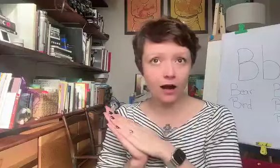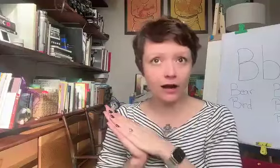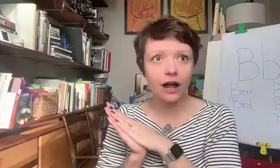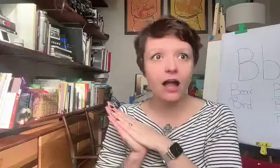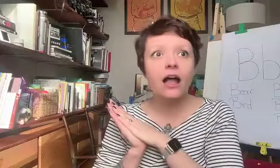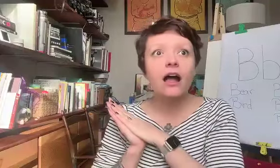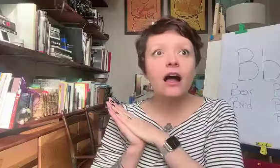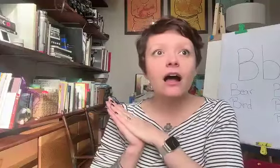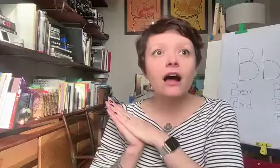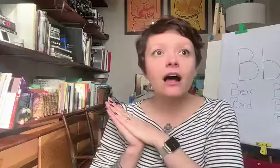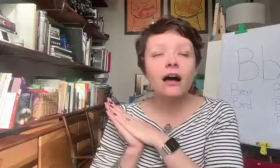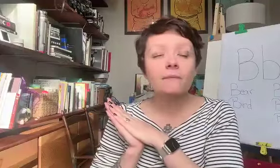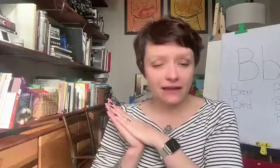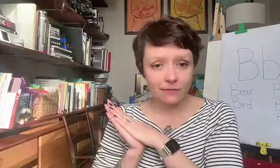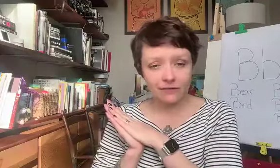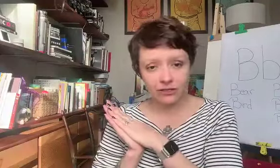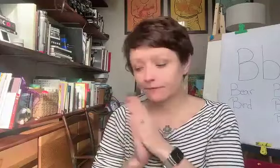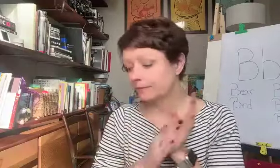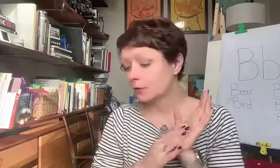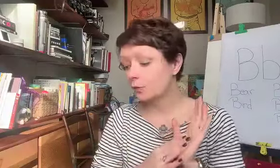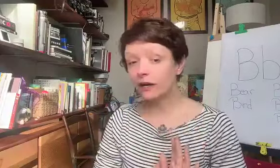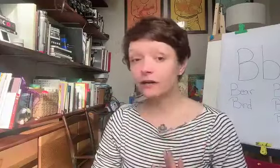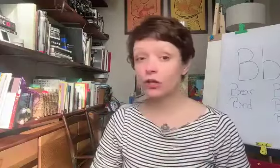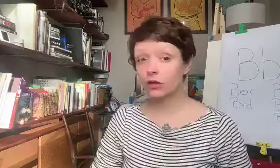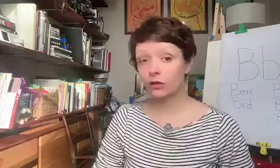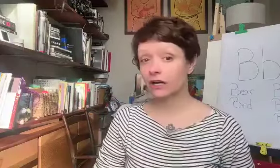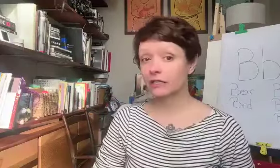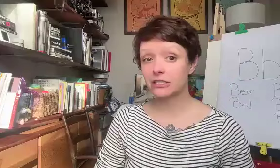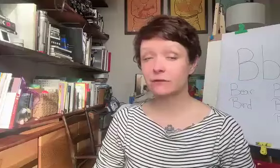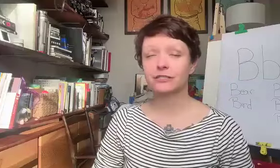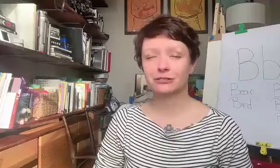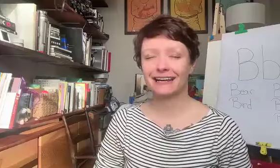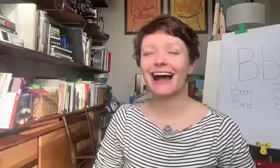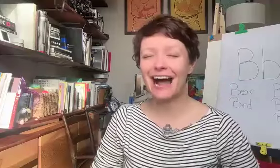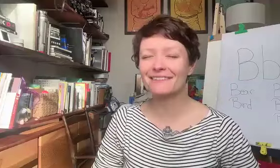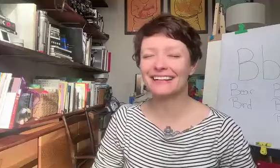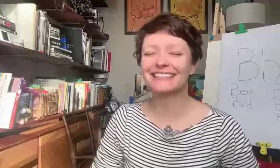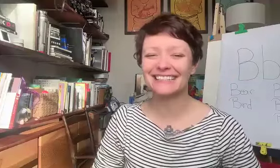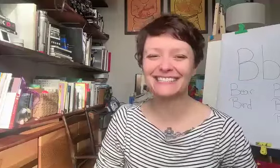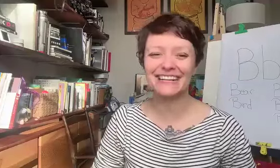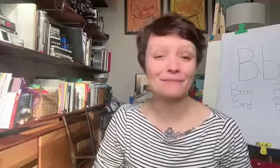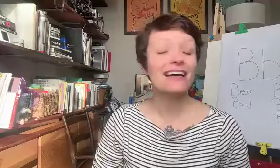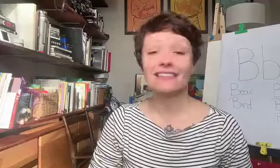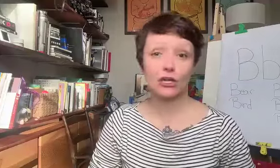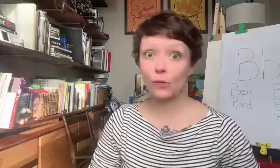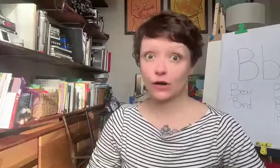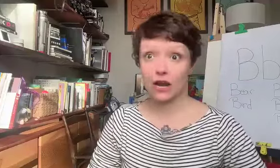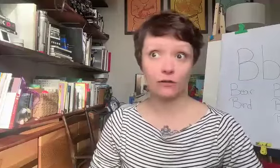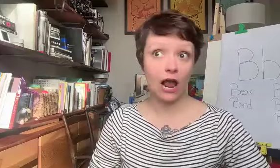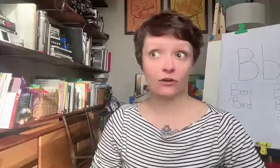our behavior modification. We're going to teach you, excuse me, I'm going to teach you a game that you are never, ever